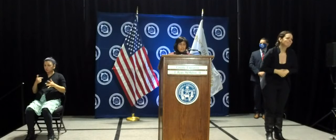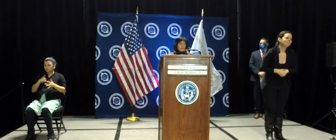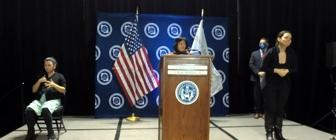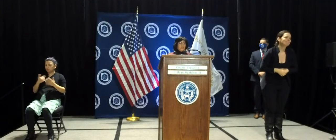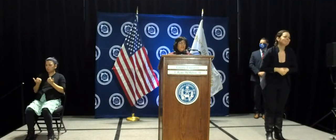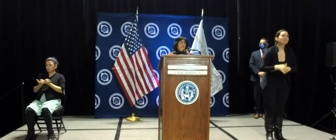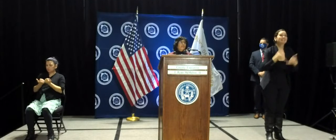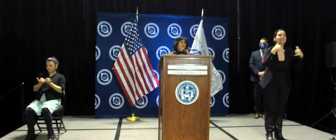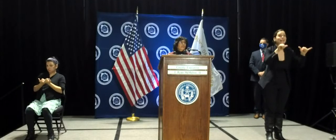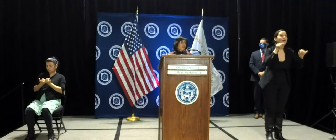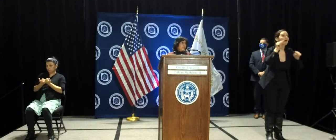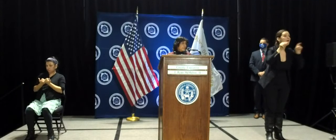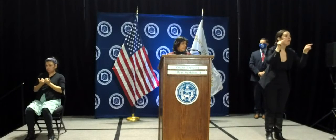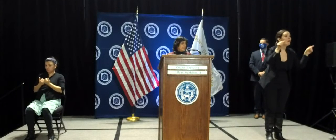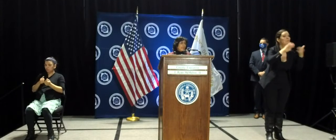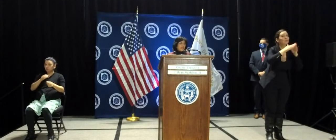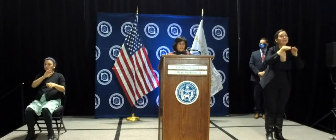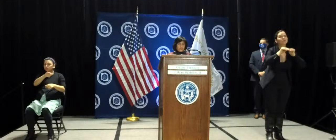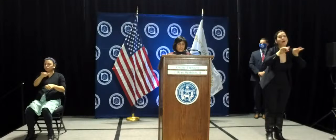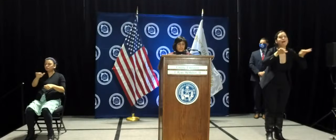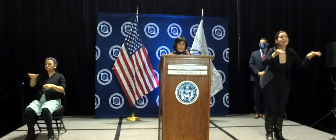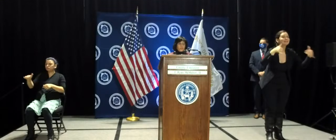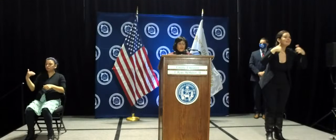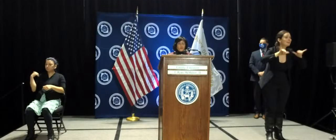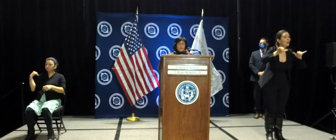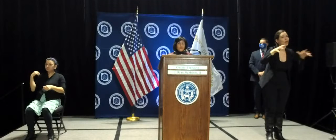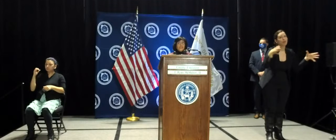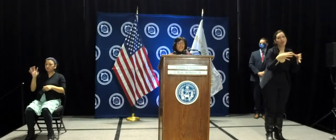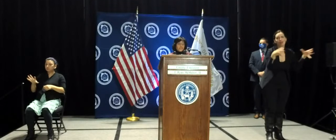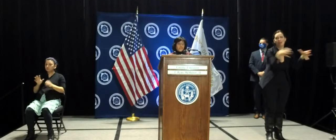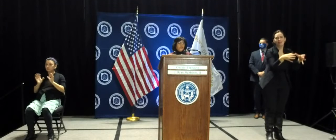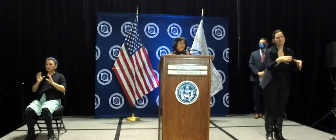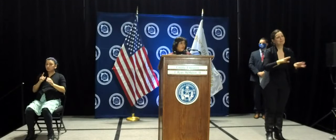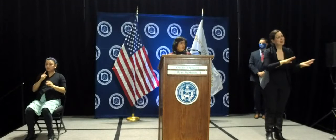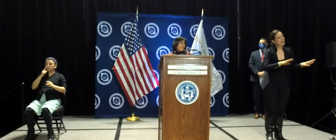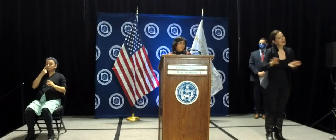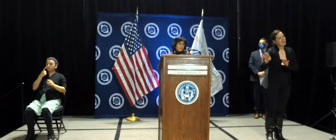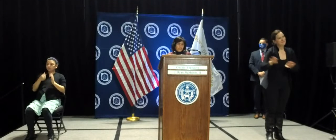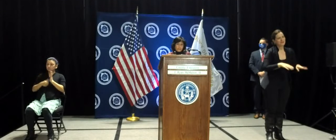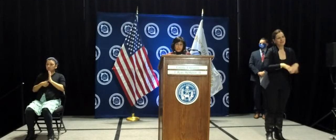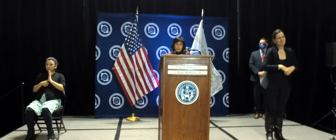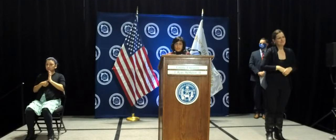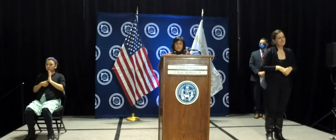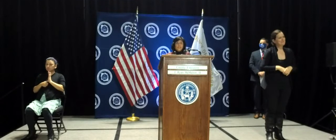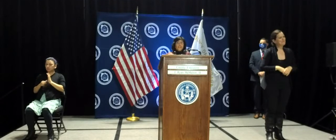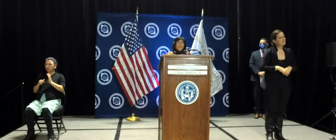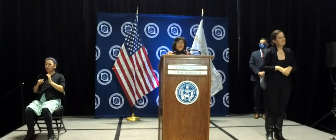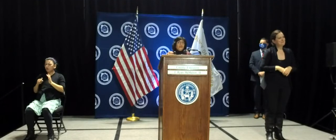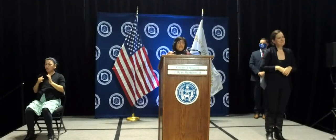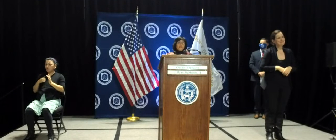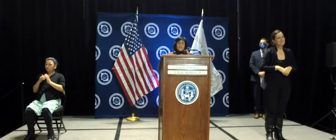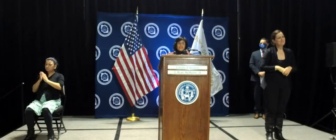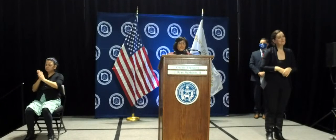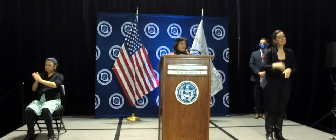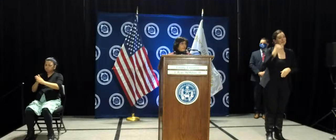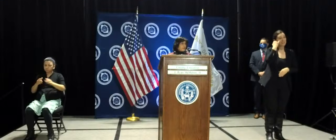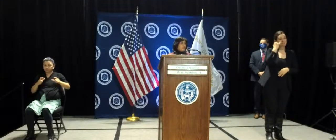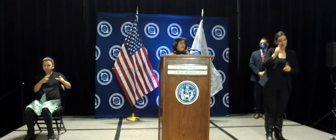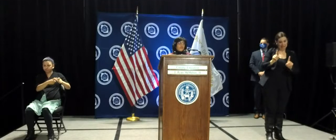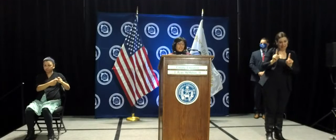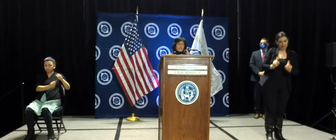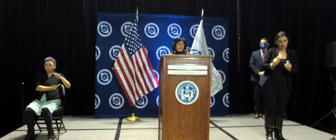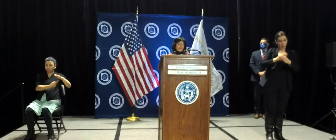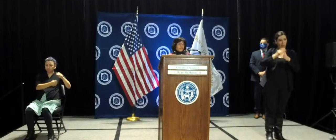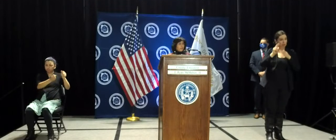results, please immediately isolate. We will get to you when we get the test results. It may take